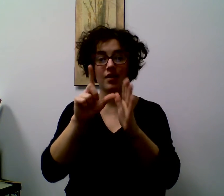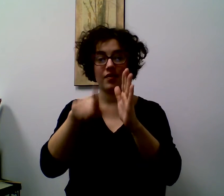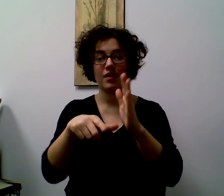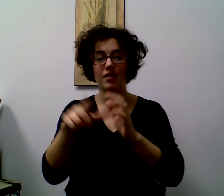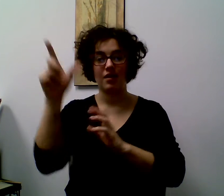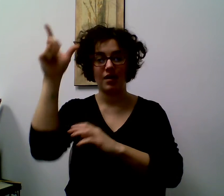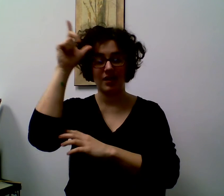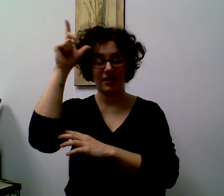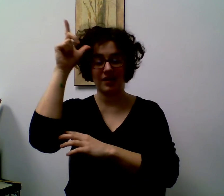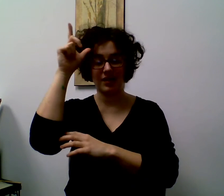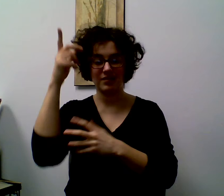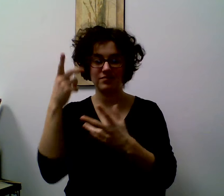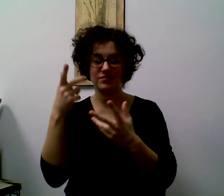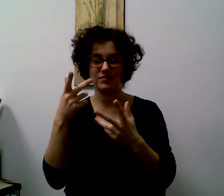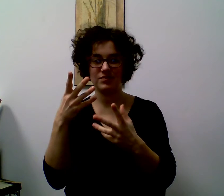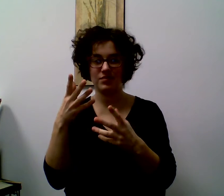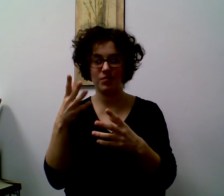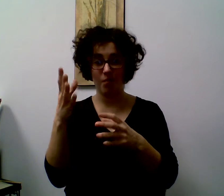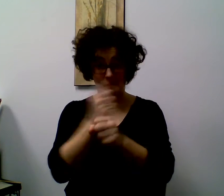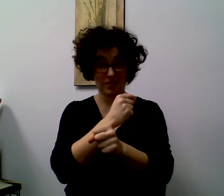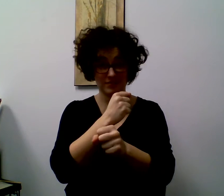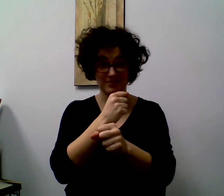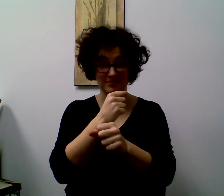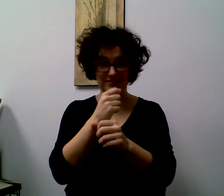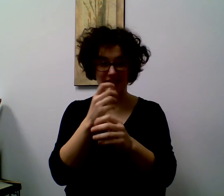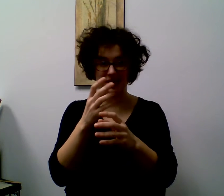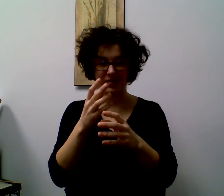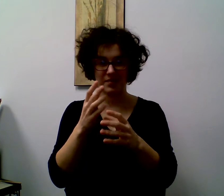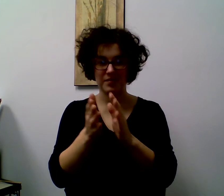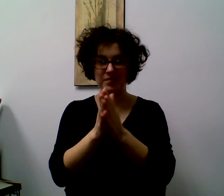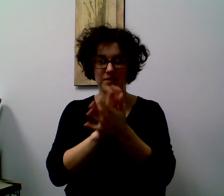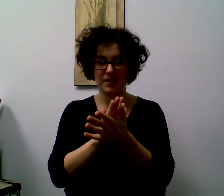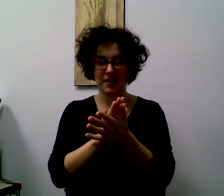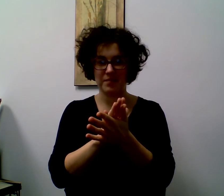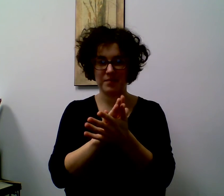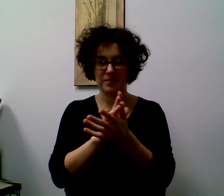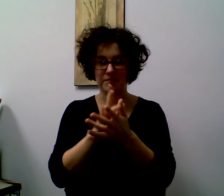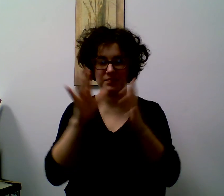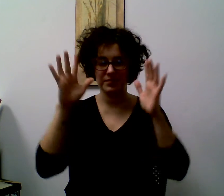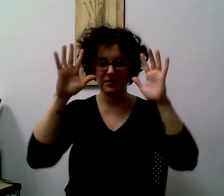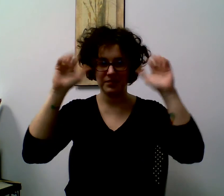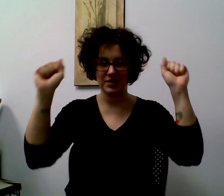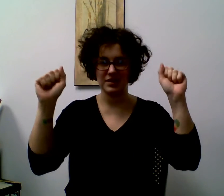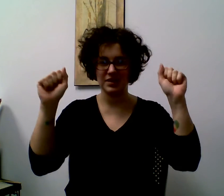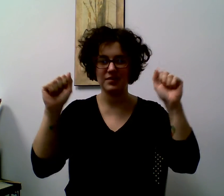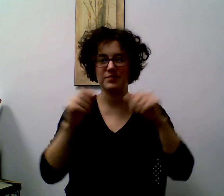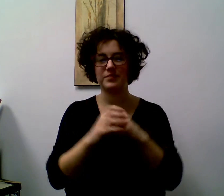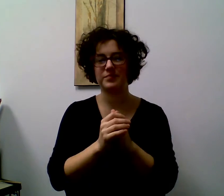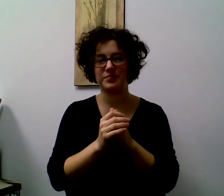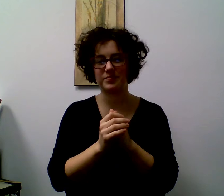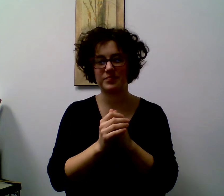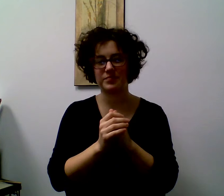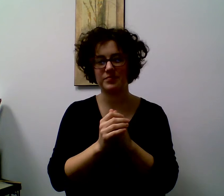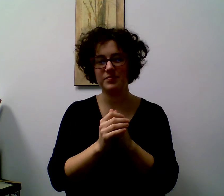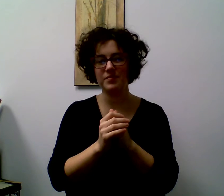was finally undone by the disastrous aftermath of the law he had masterminded. Americans today continue to debate whether the Civil War